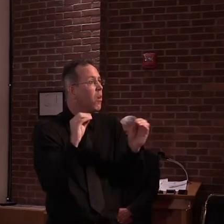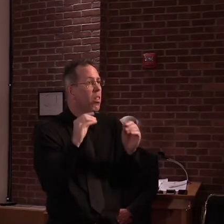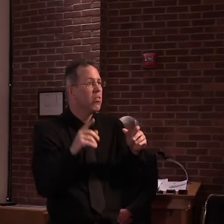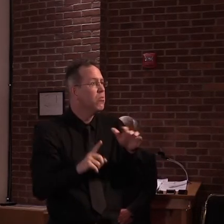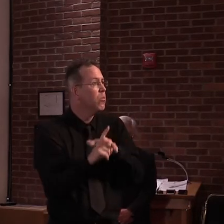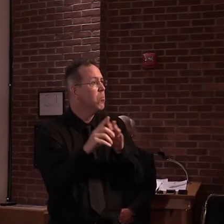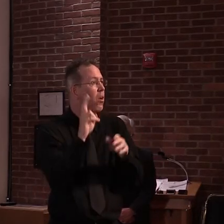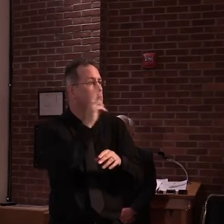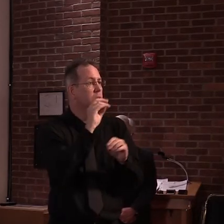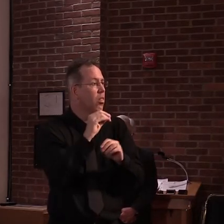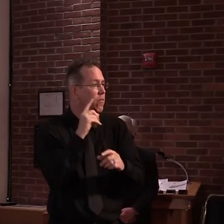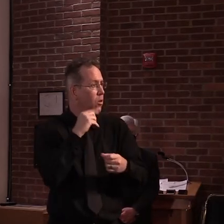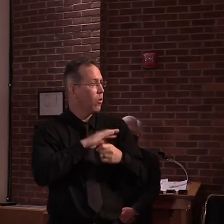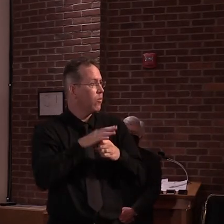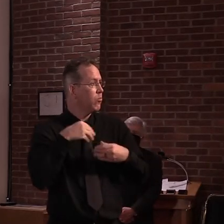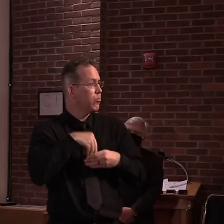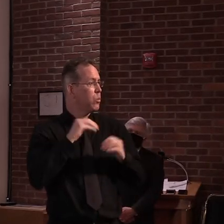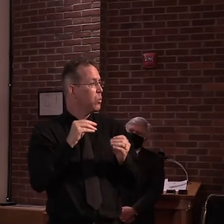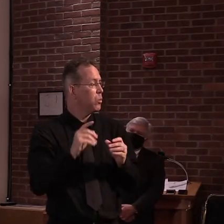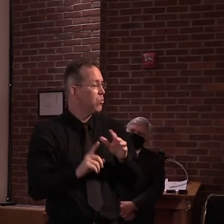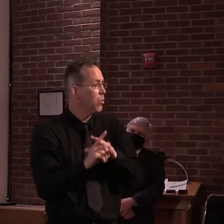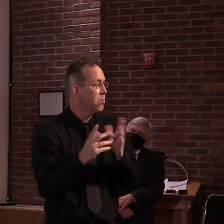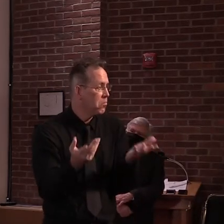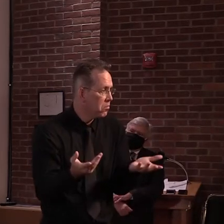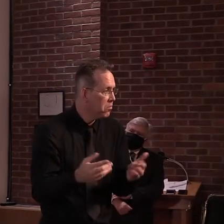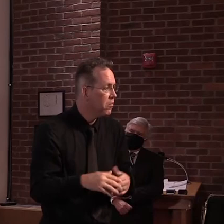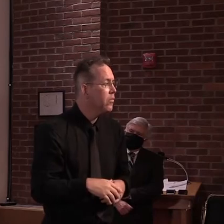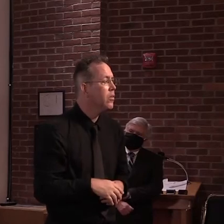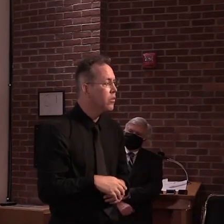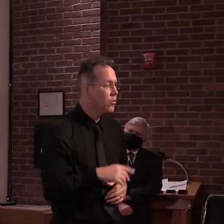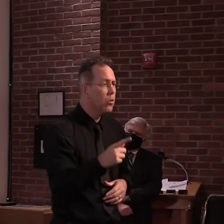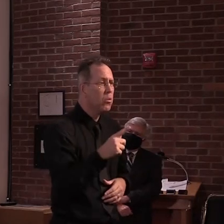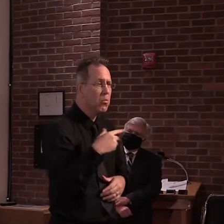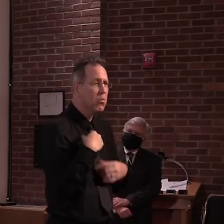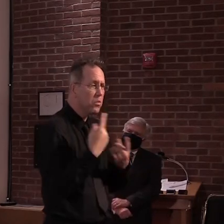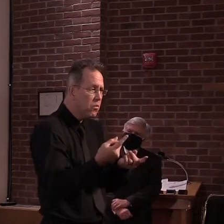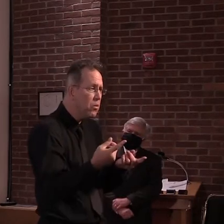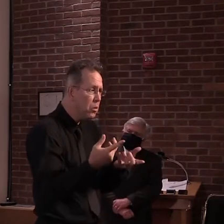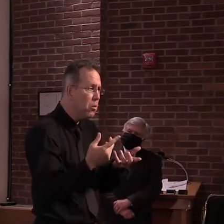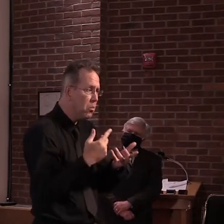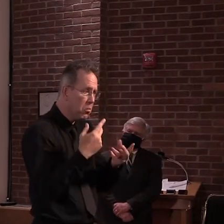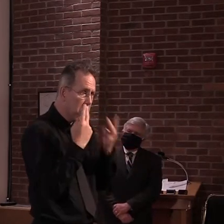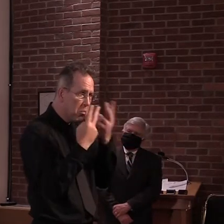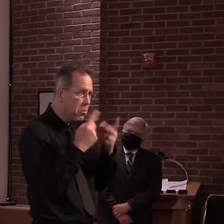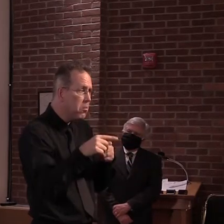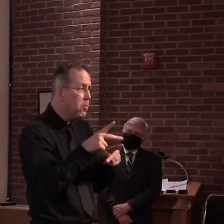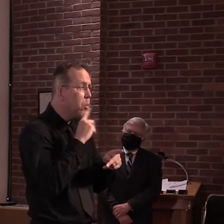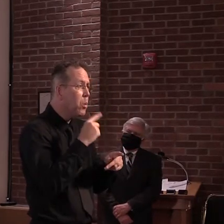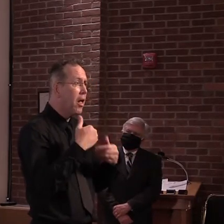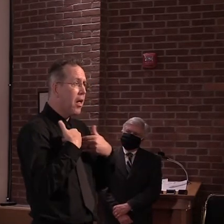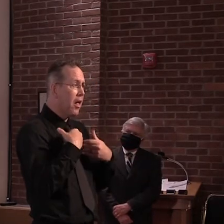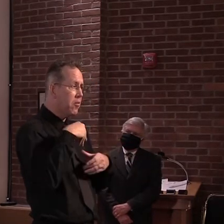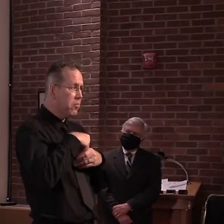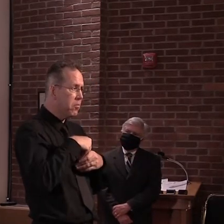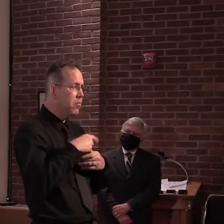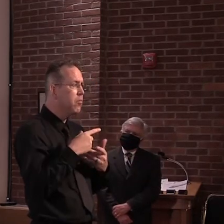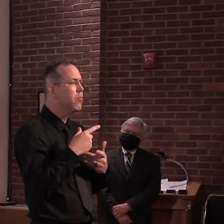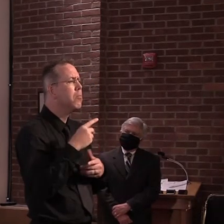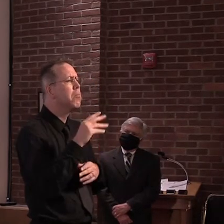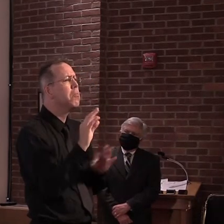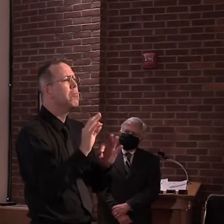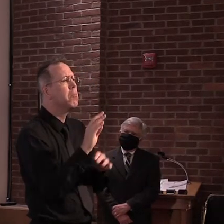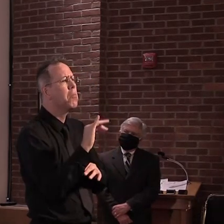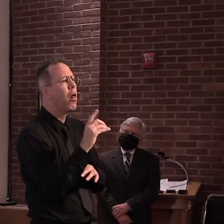So, there are not enough people having an illness severe enough to even get in the hospital, never mind to